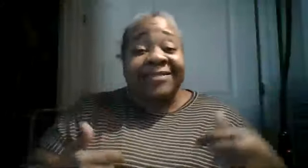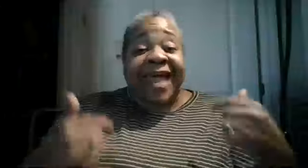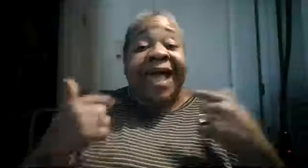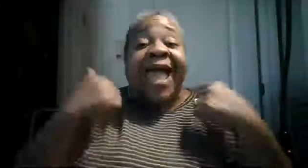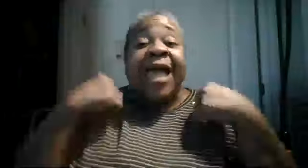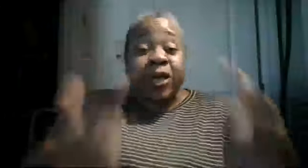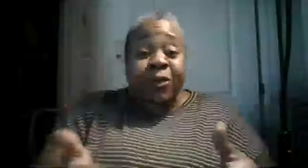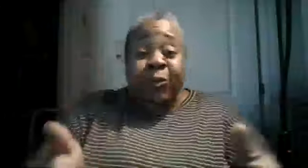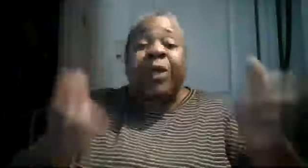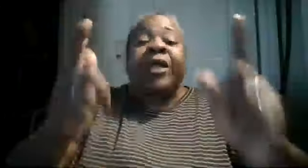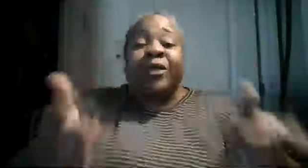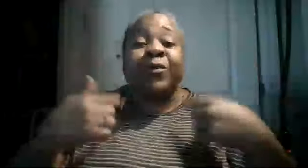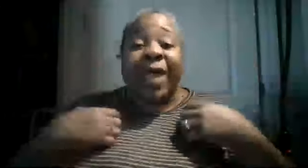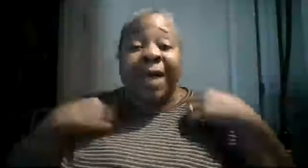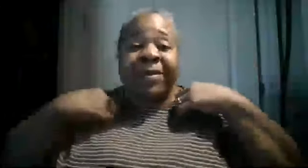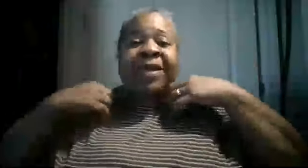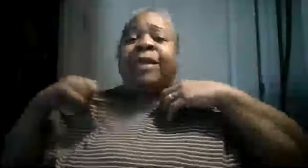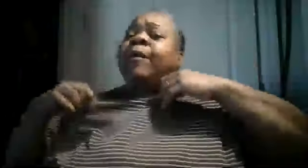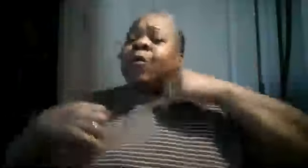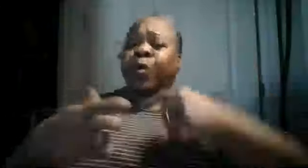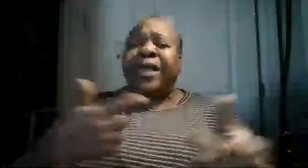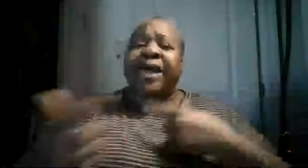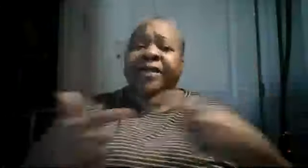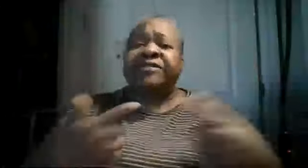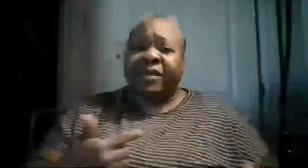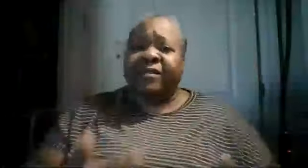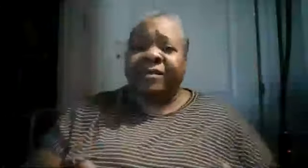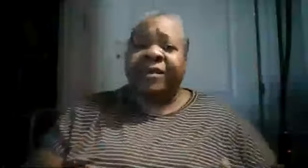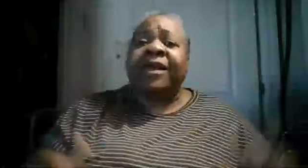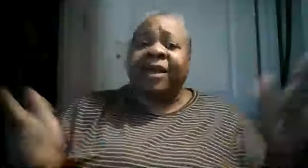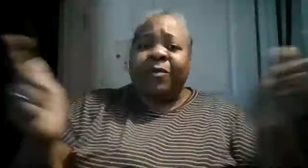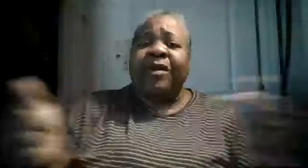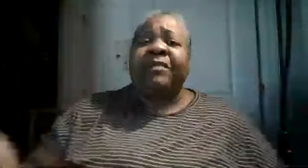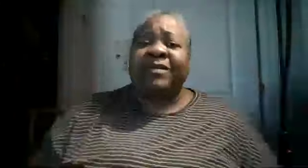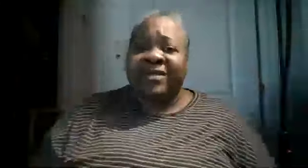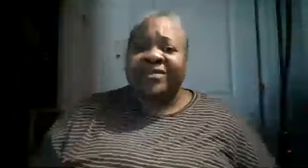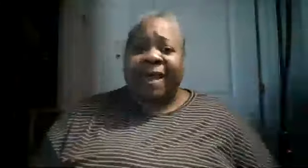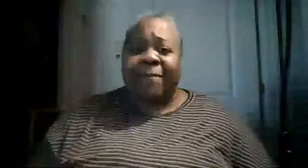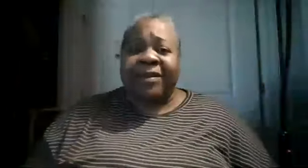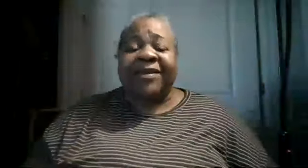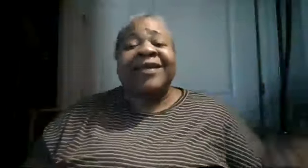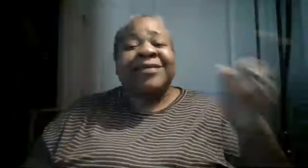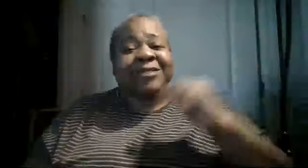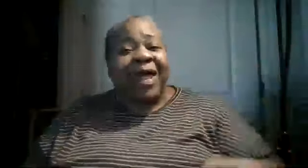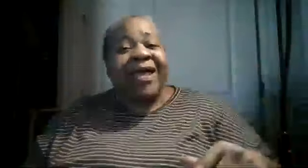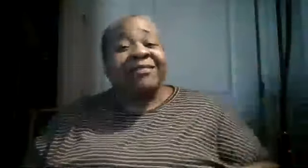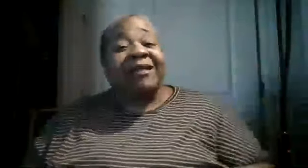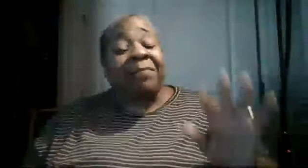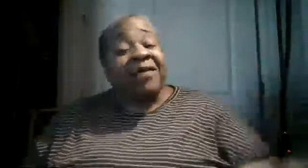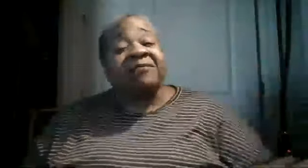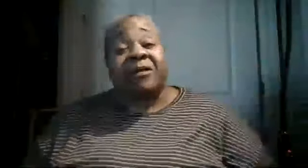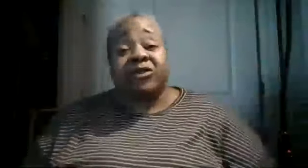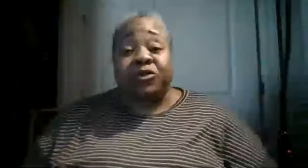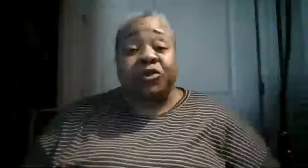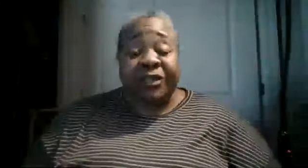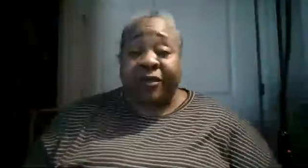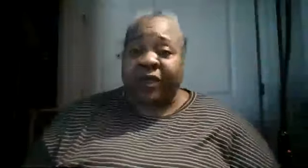I got you. You got me. We got each other. And we're going to make this happen. So like I said, please make sure you share the